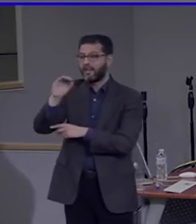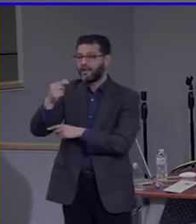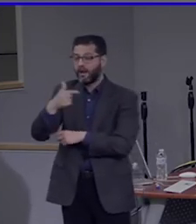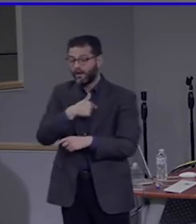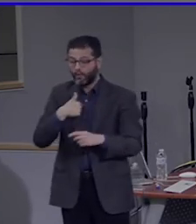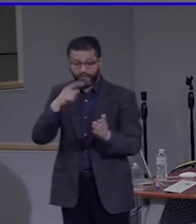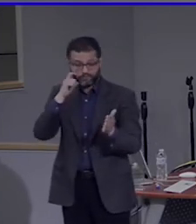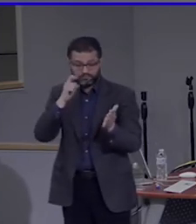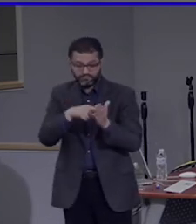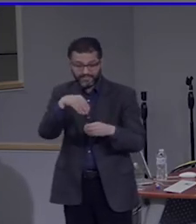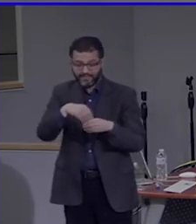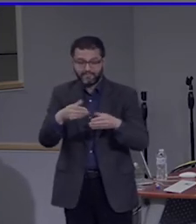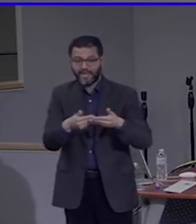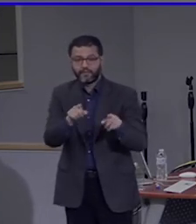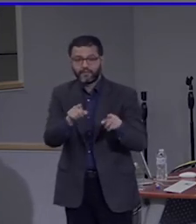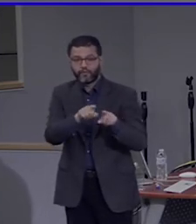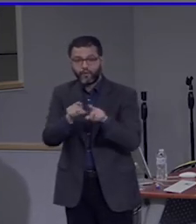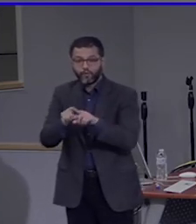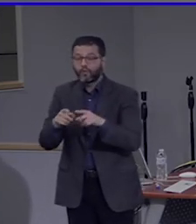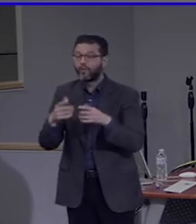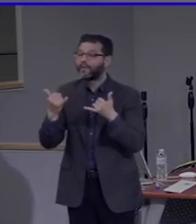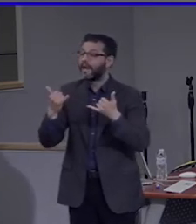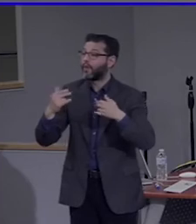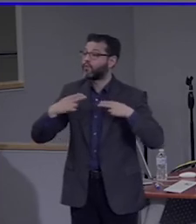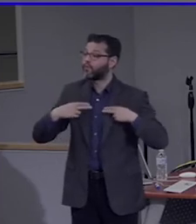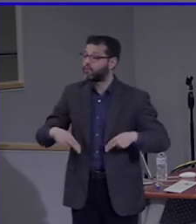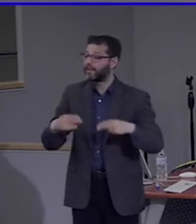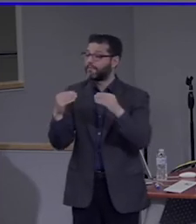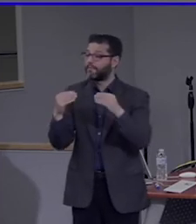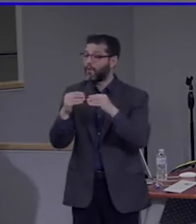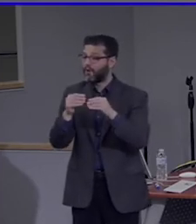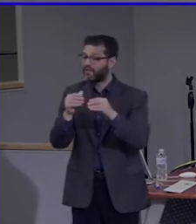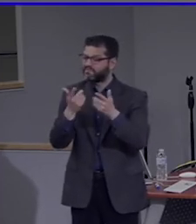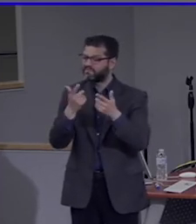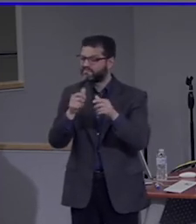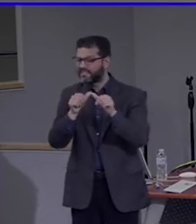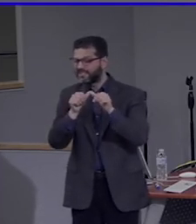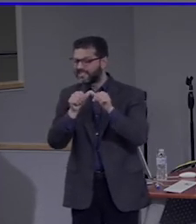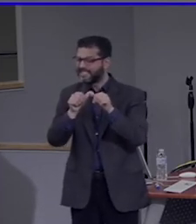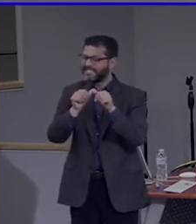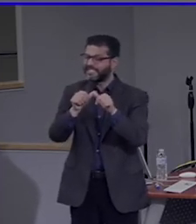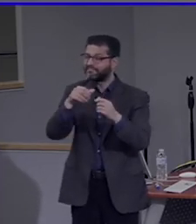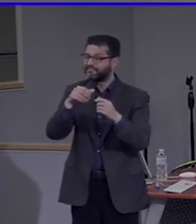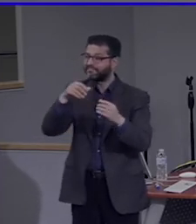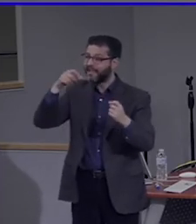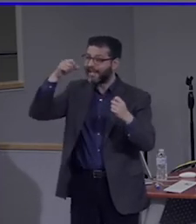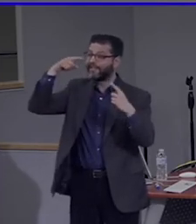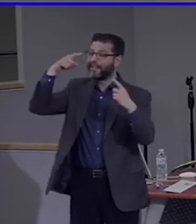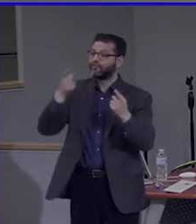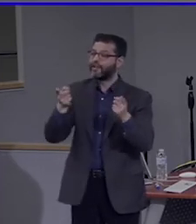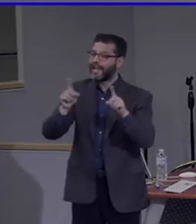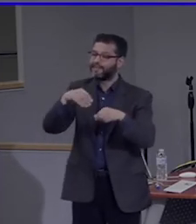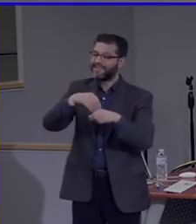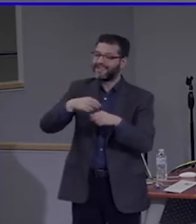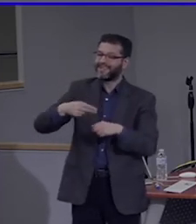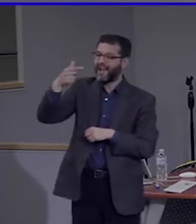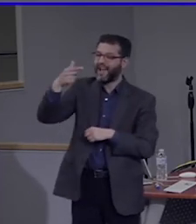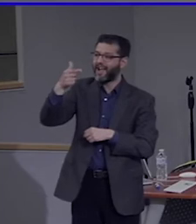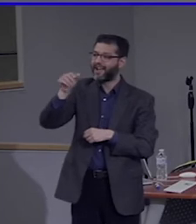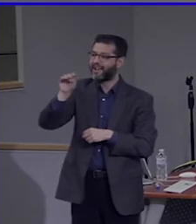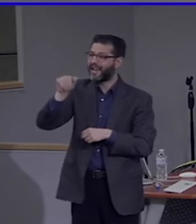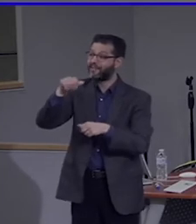in humans more consistent activations have been found in high gamma than in low gamma ranges within the